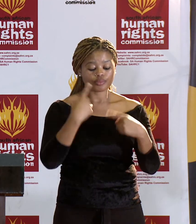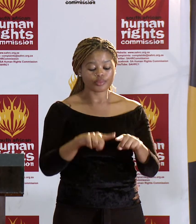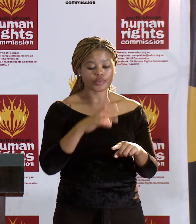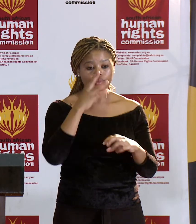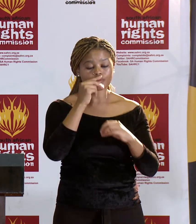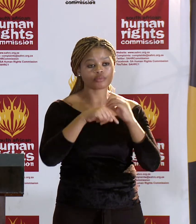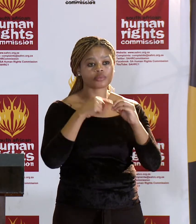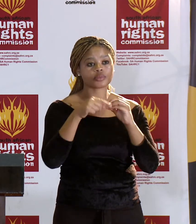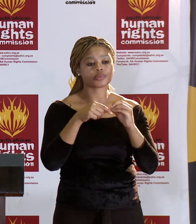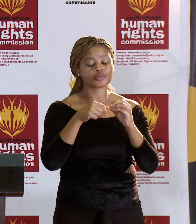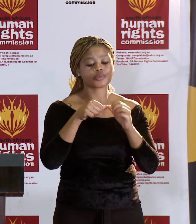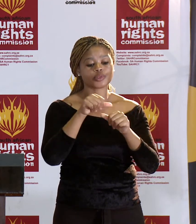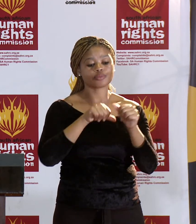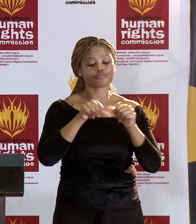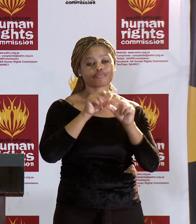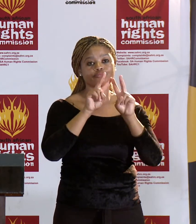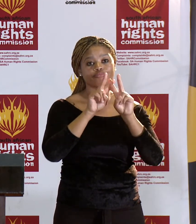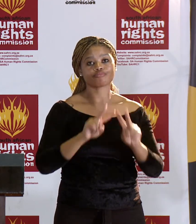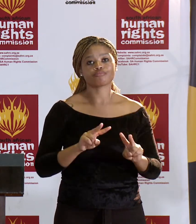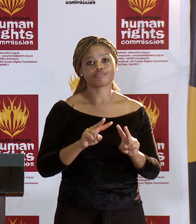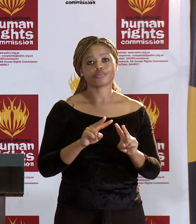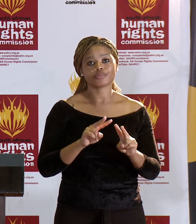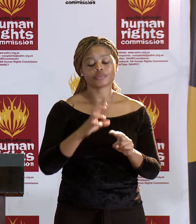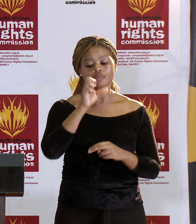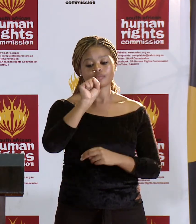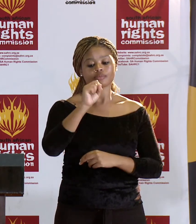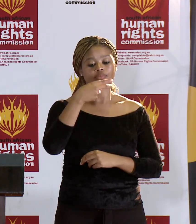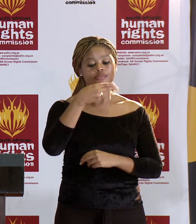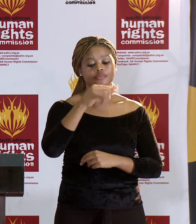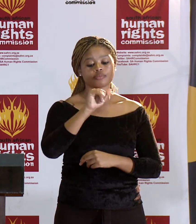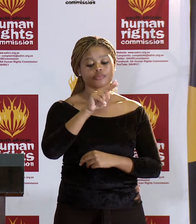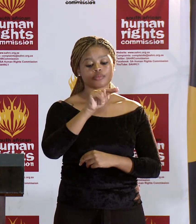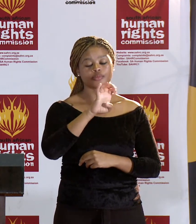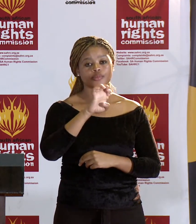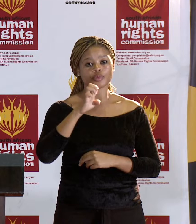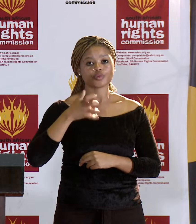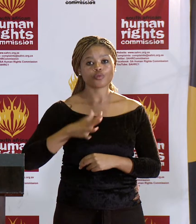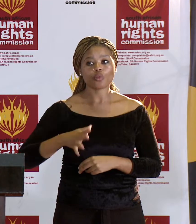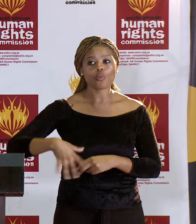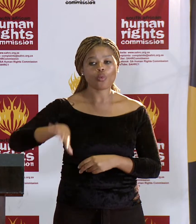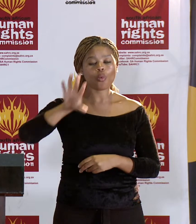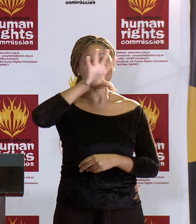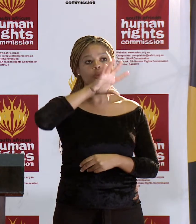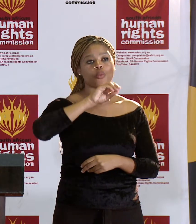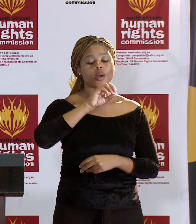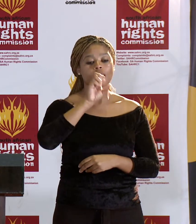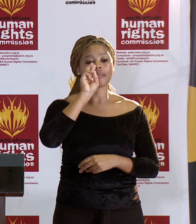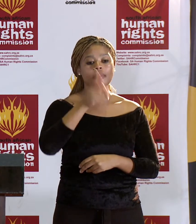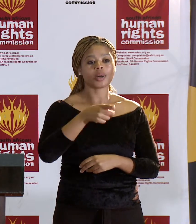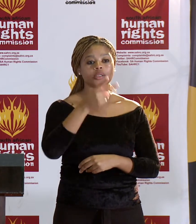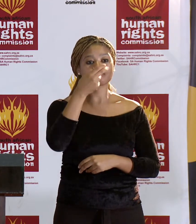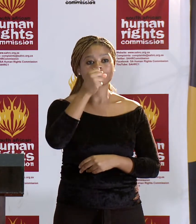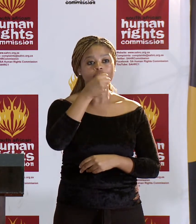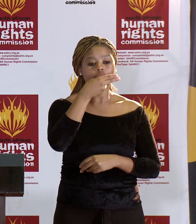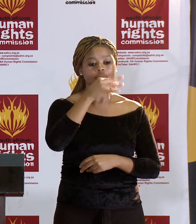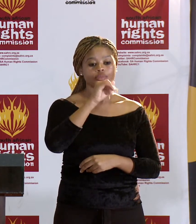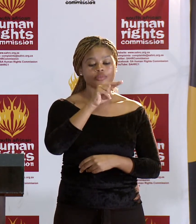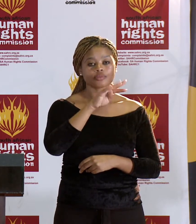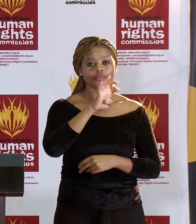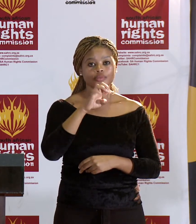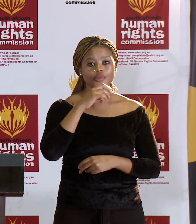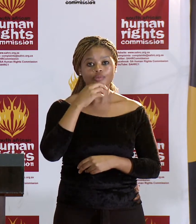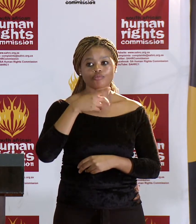the Social Harmony National Effort, or SHINE. And we want all of you to shine. You are all going to be